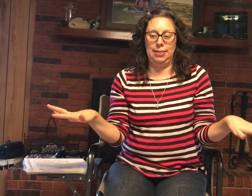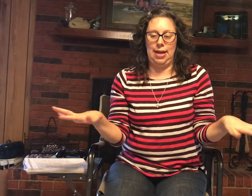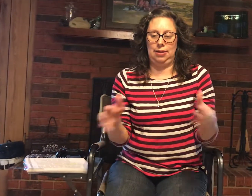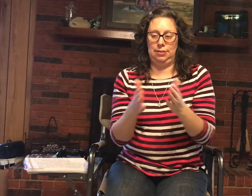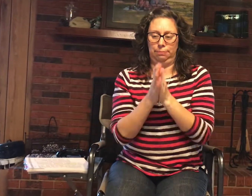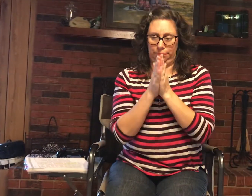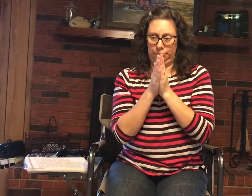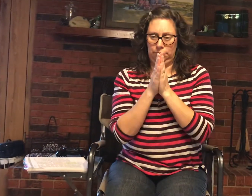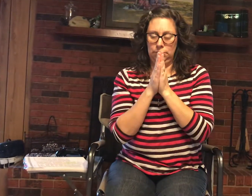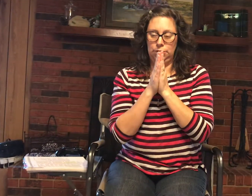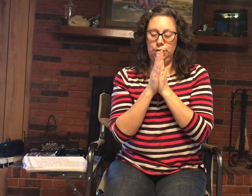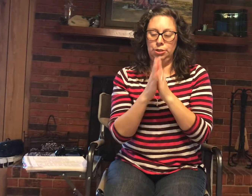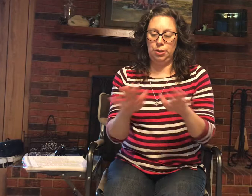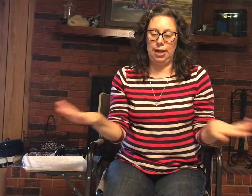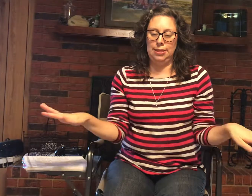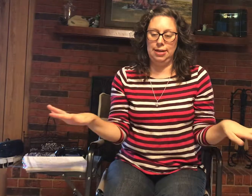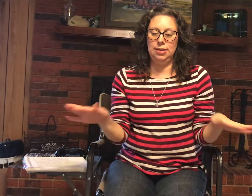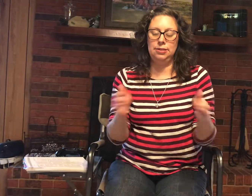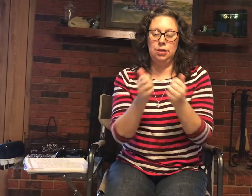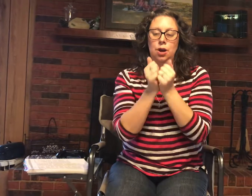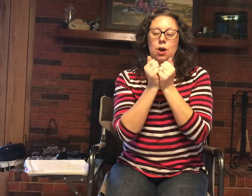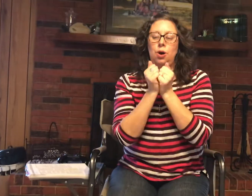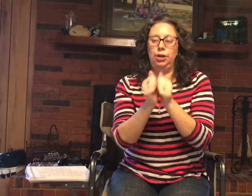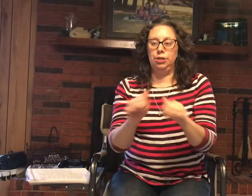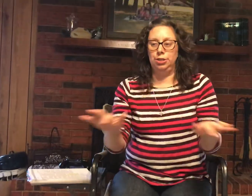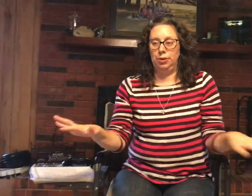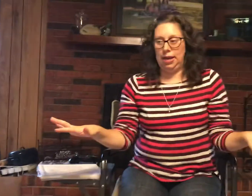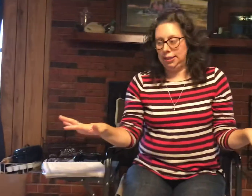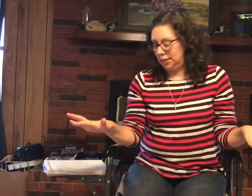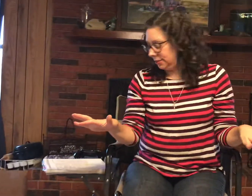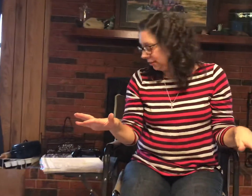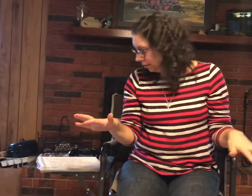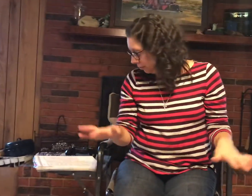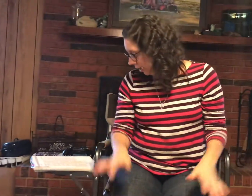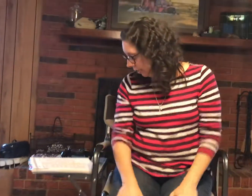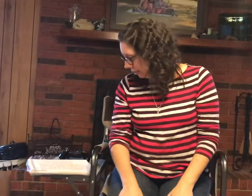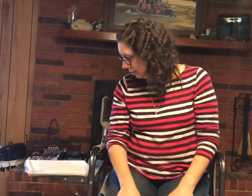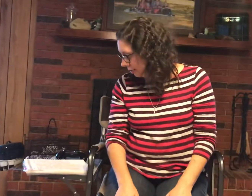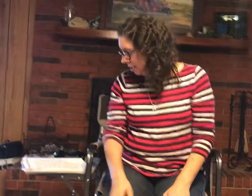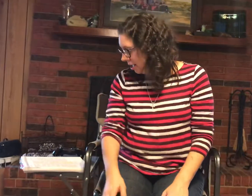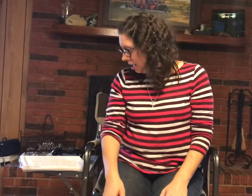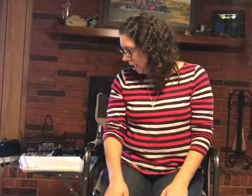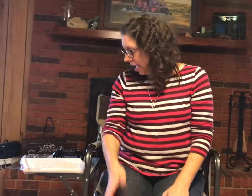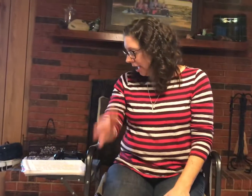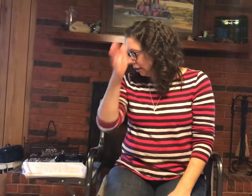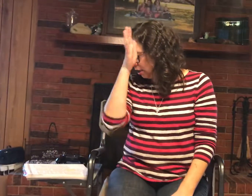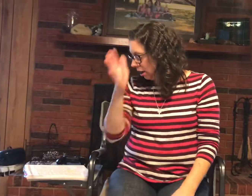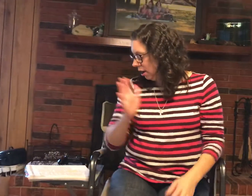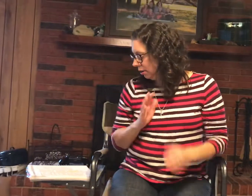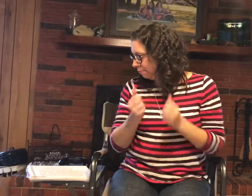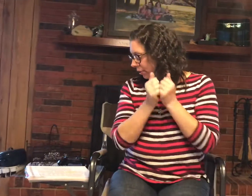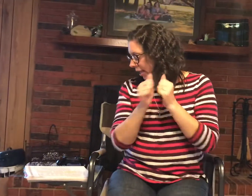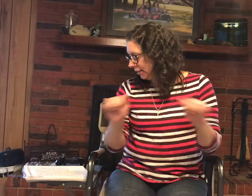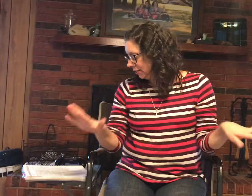that. So you can do it like this, or you can do it like this, either way. And God blessed